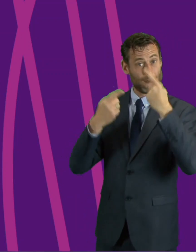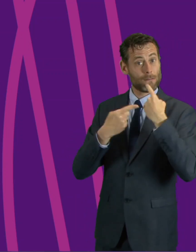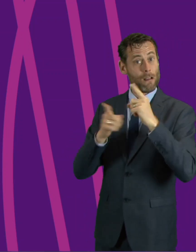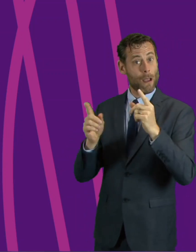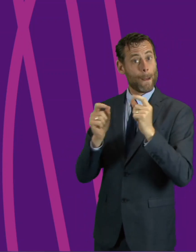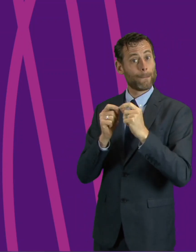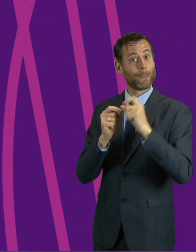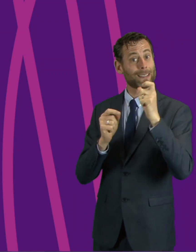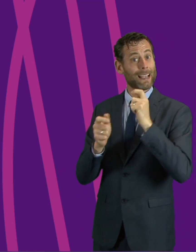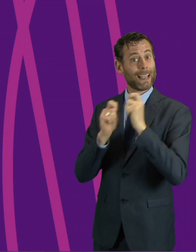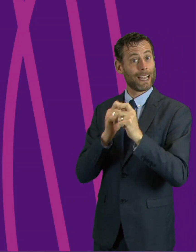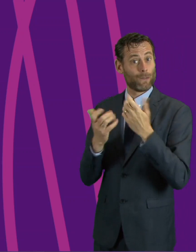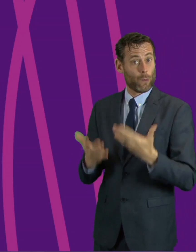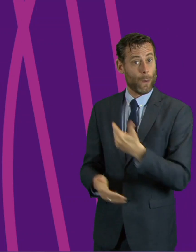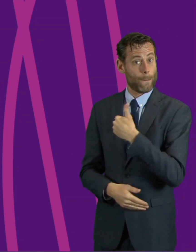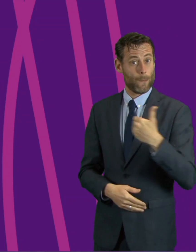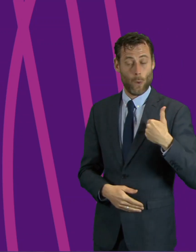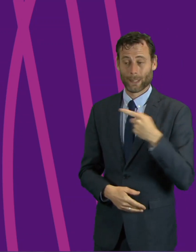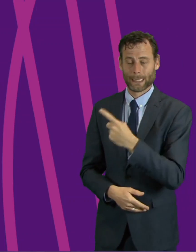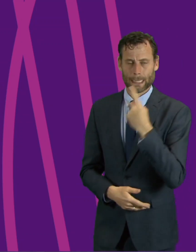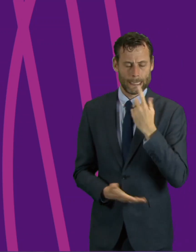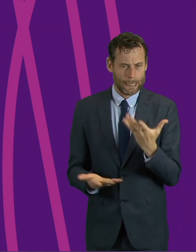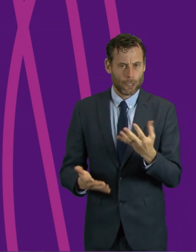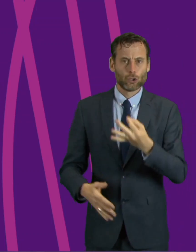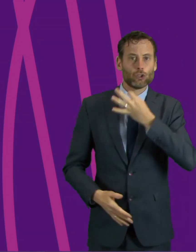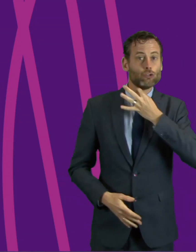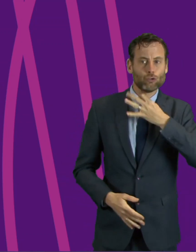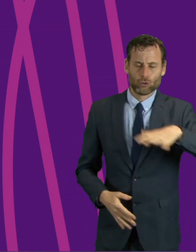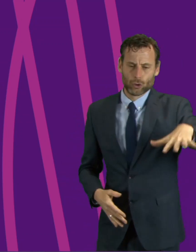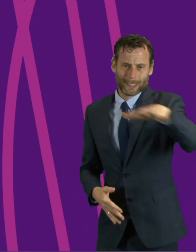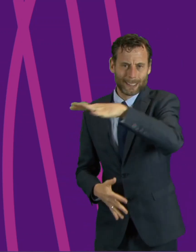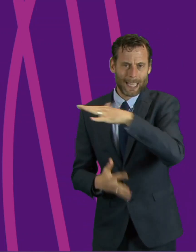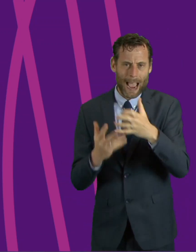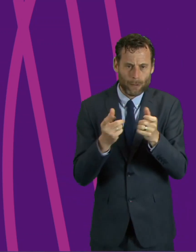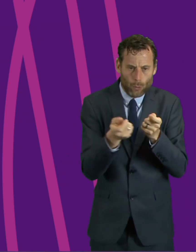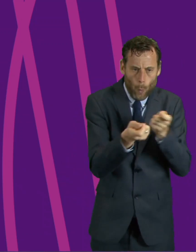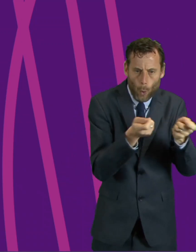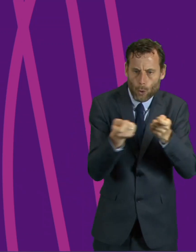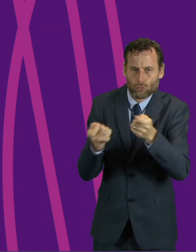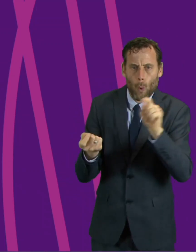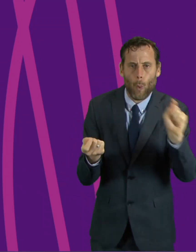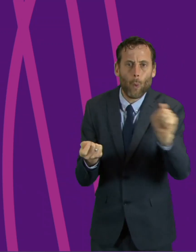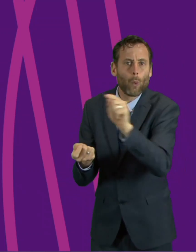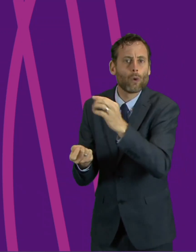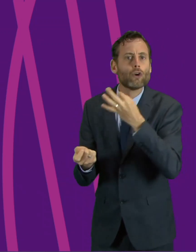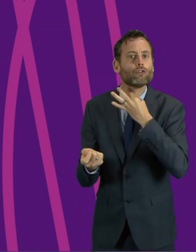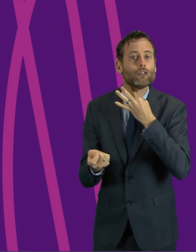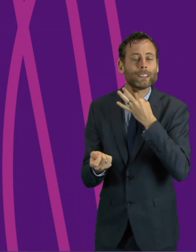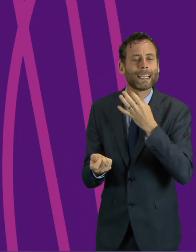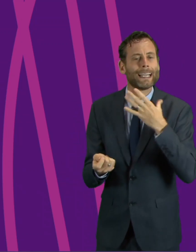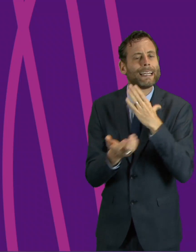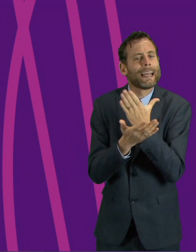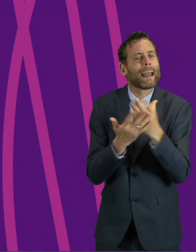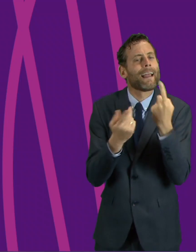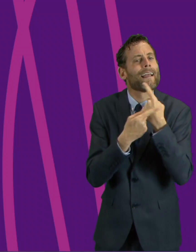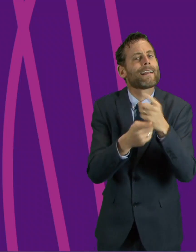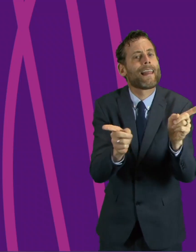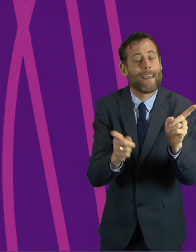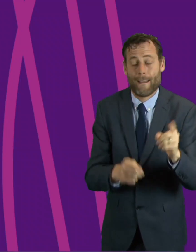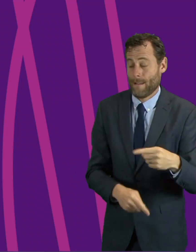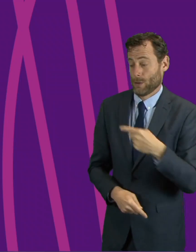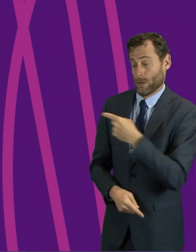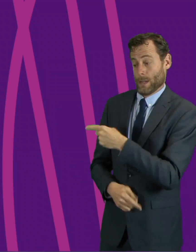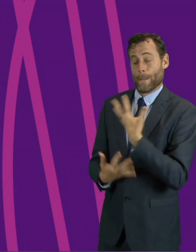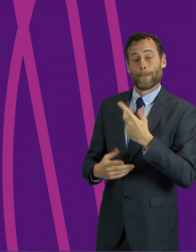is difficult. The public have to be clear on what is happening and why. The key stay-at-home message has been effective because it has been